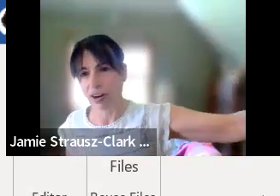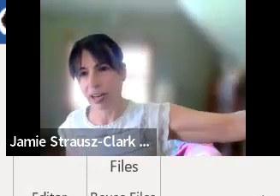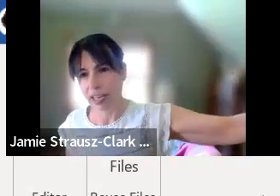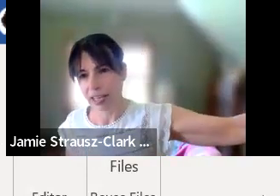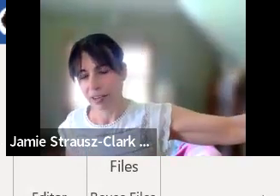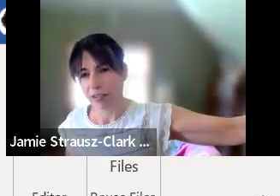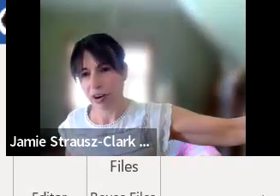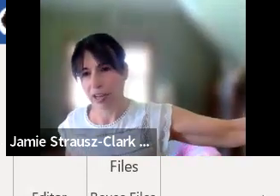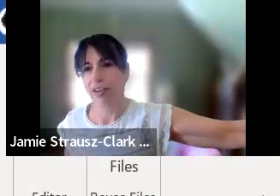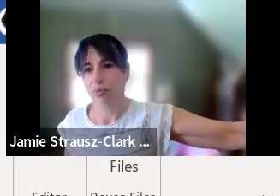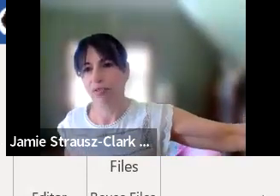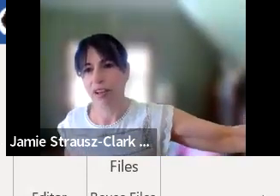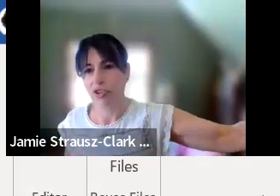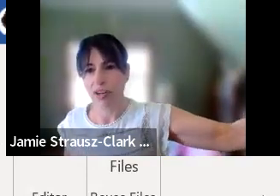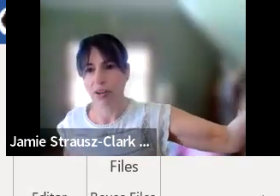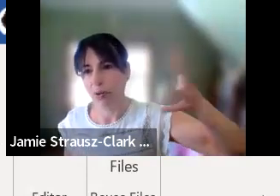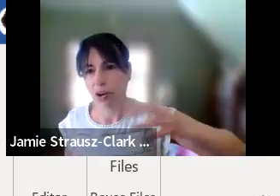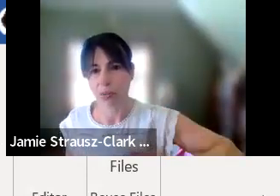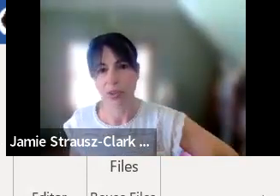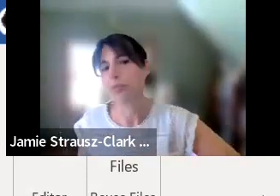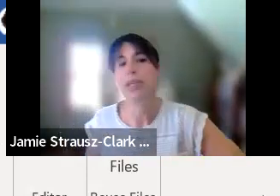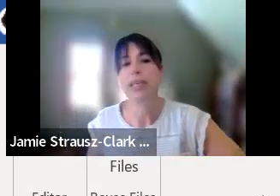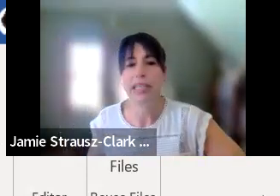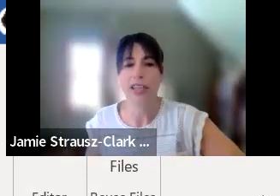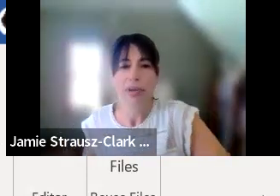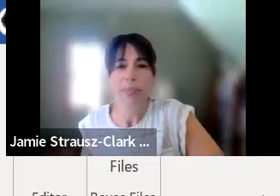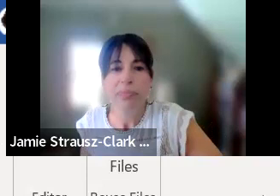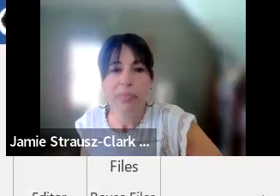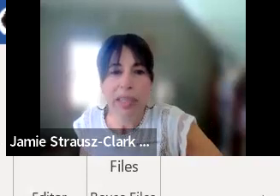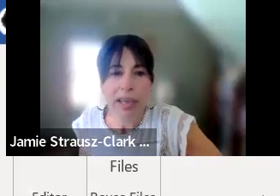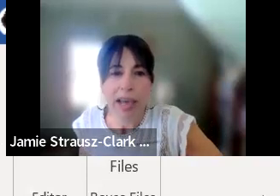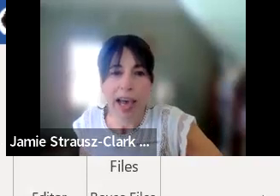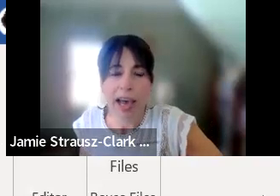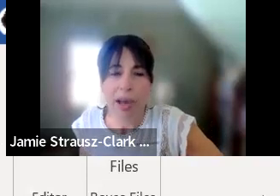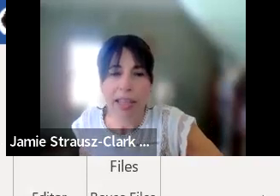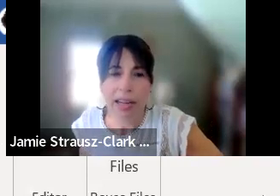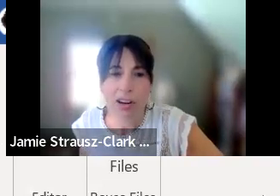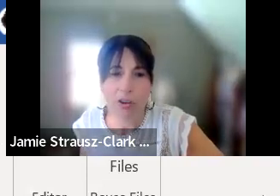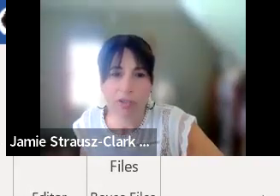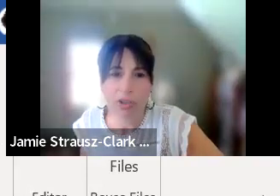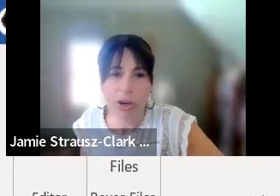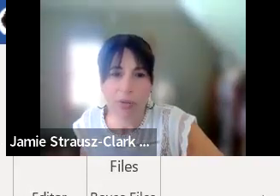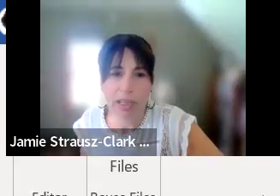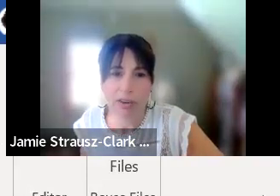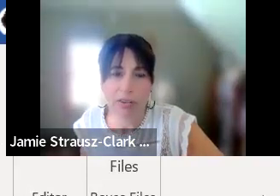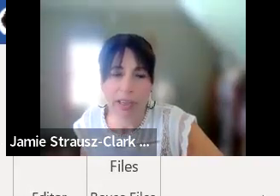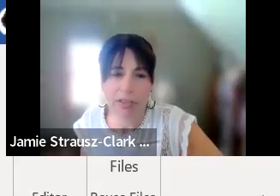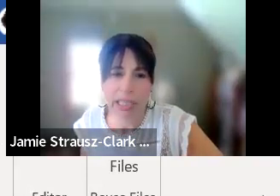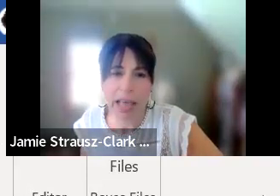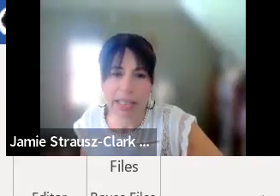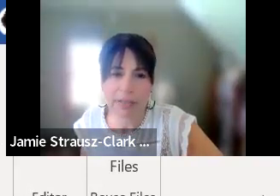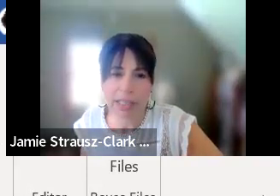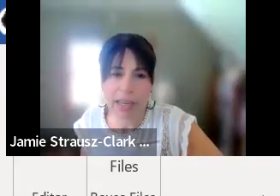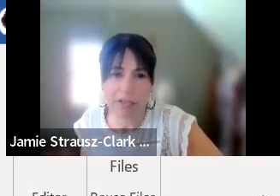at the very far end of prevention and go all the way through the continuum. And then a note from Joan Miller,